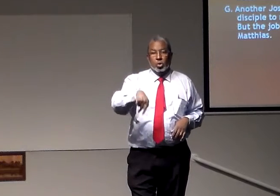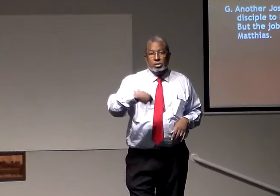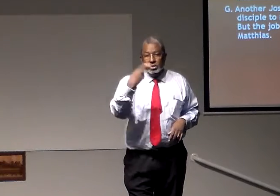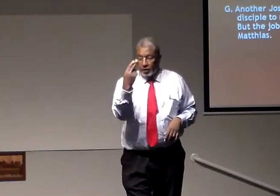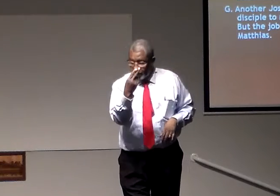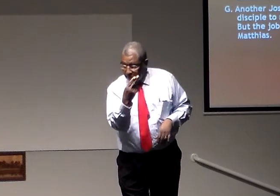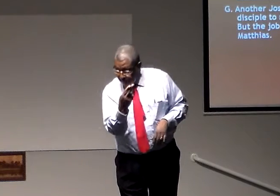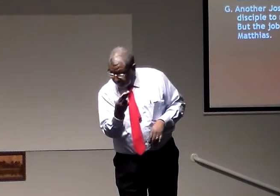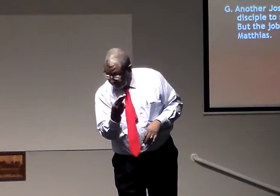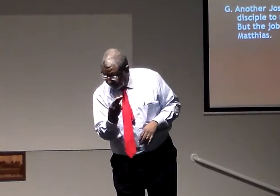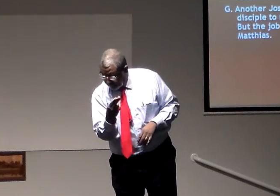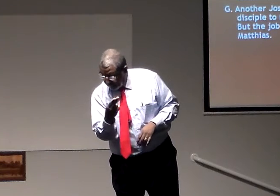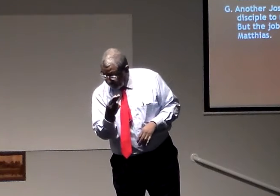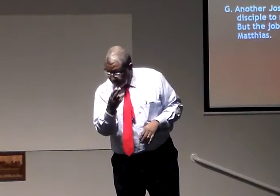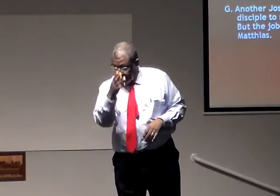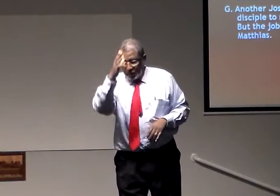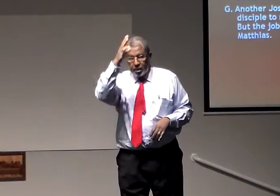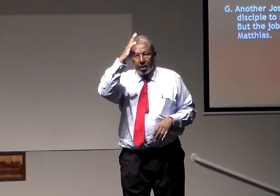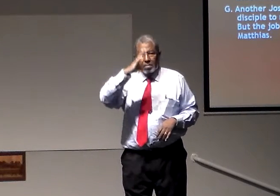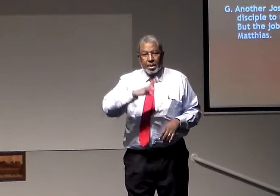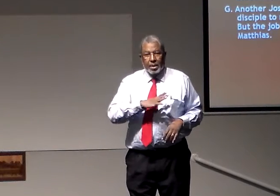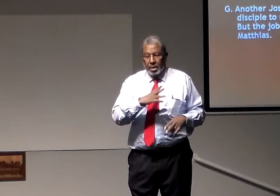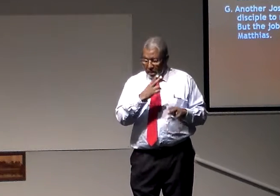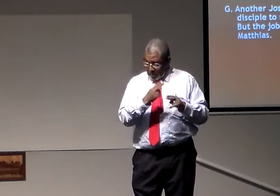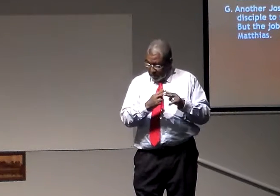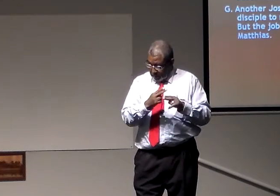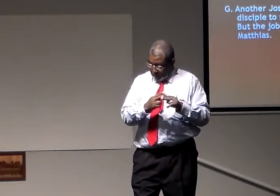Joseph was a man of Arimathea.